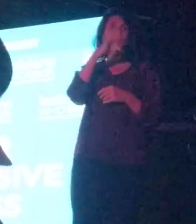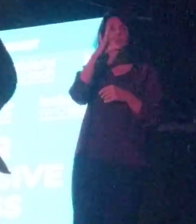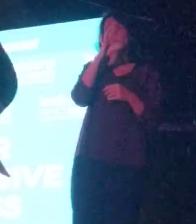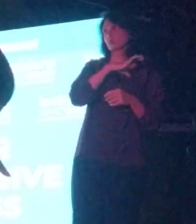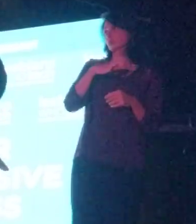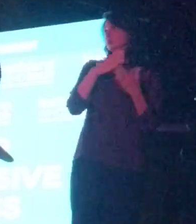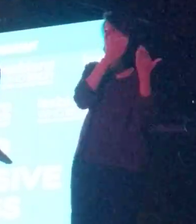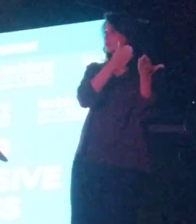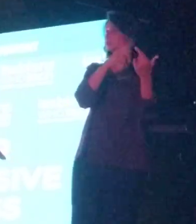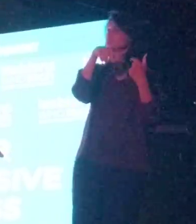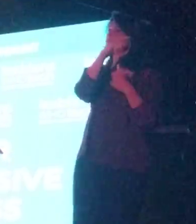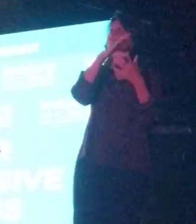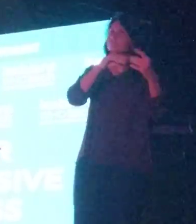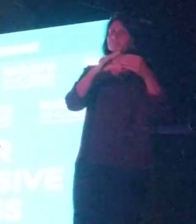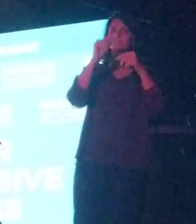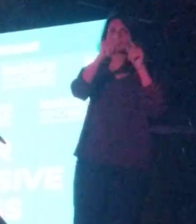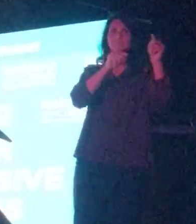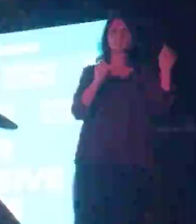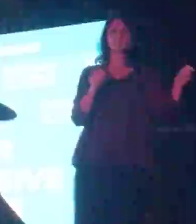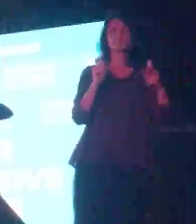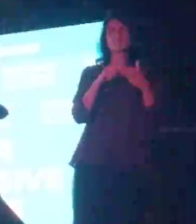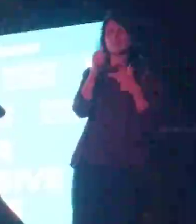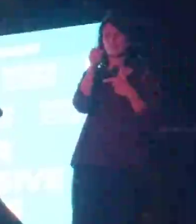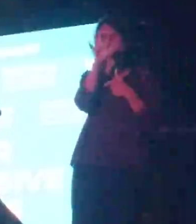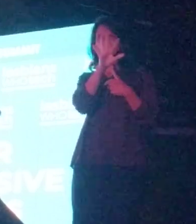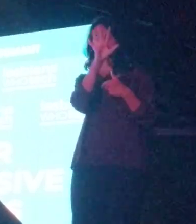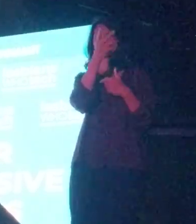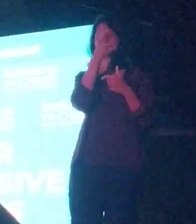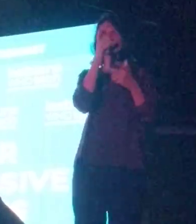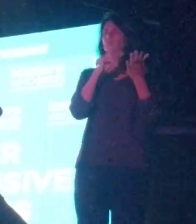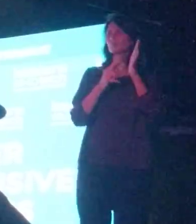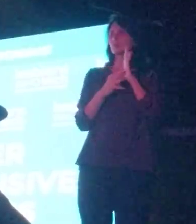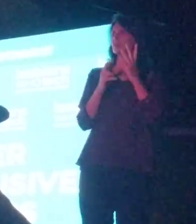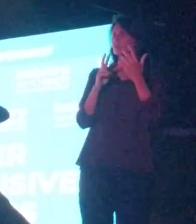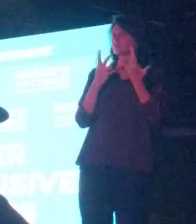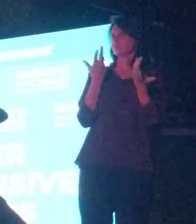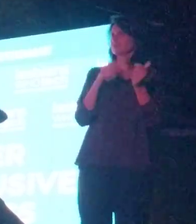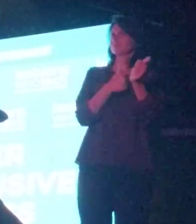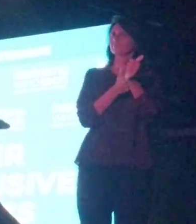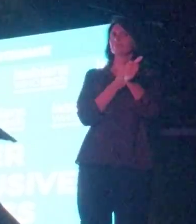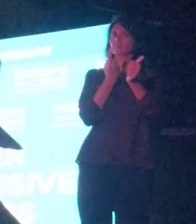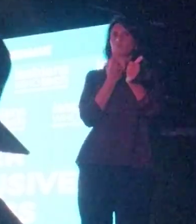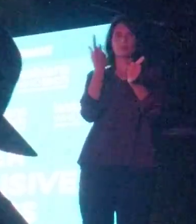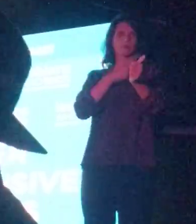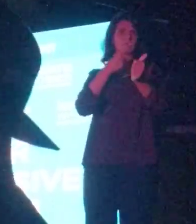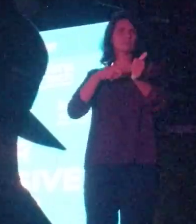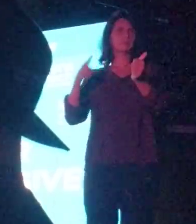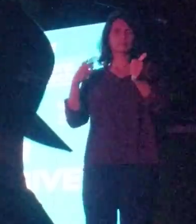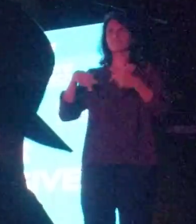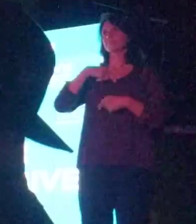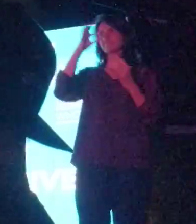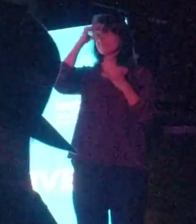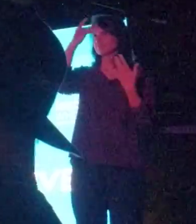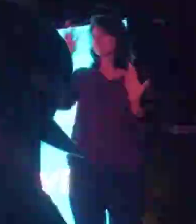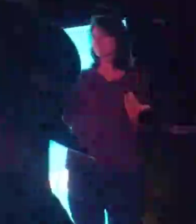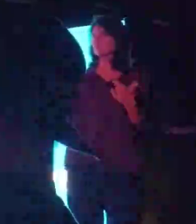basically alluded to a lot more happening than we were even aware of. But you couldn't pin it down. And